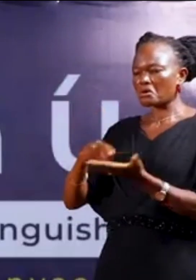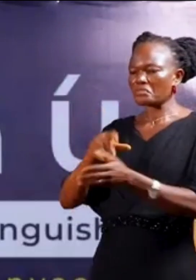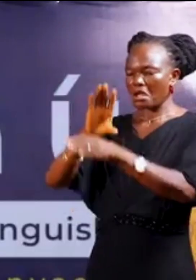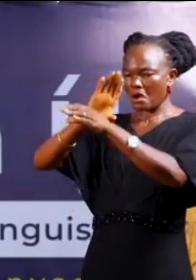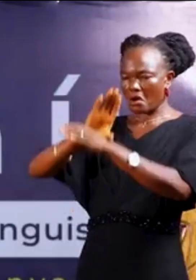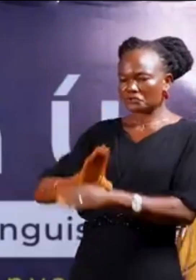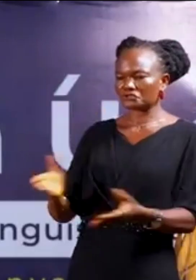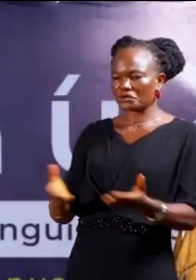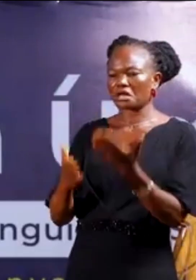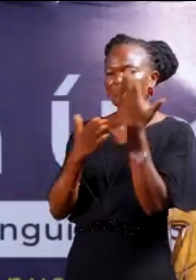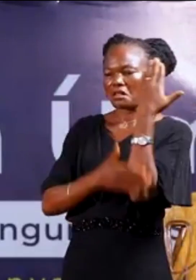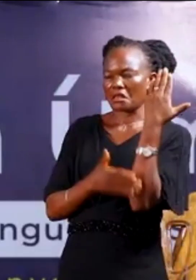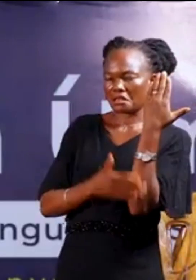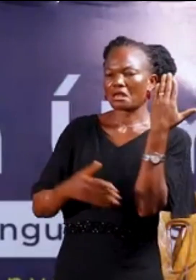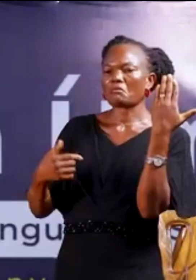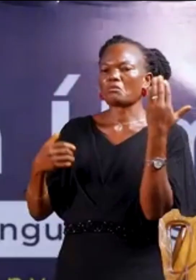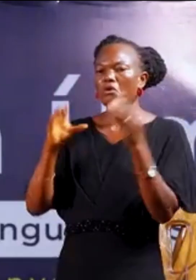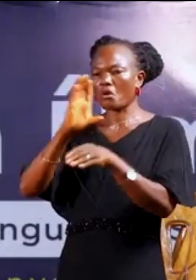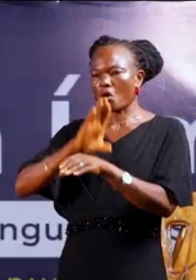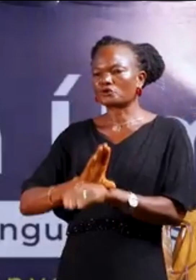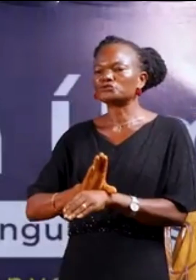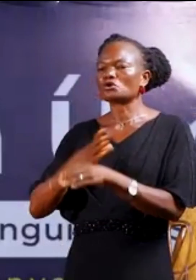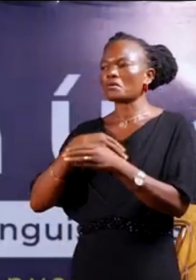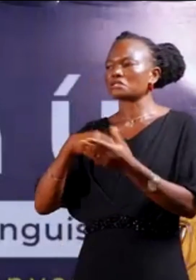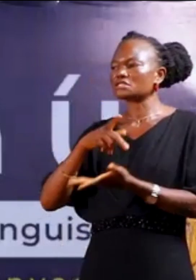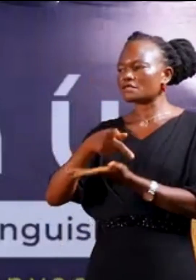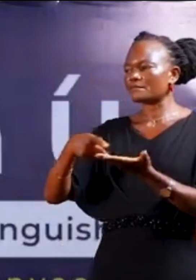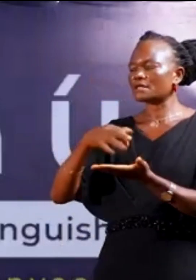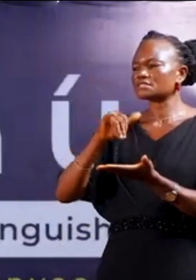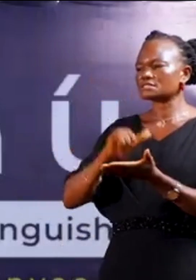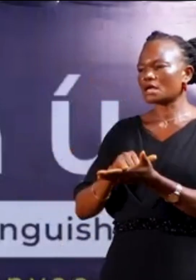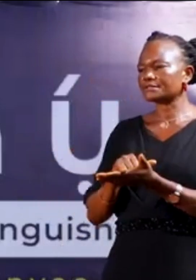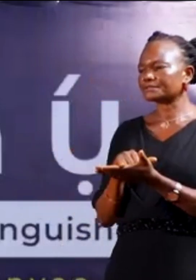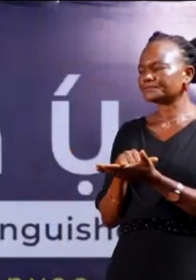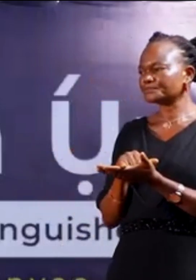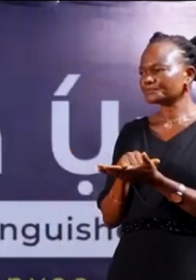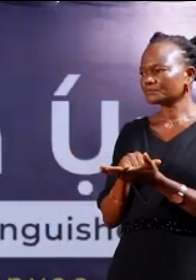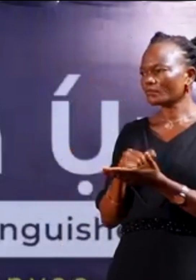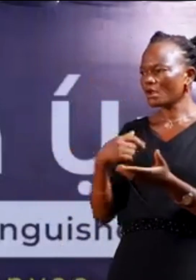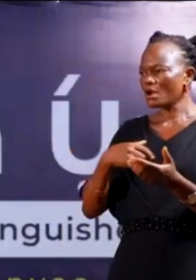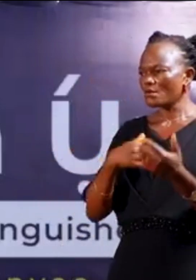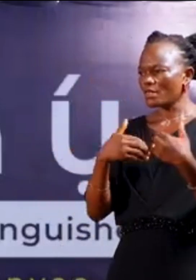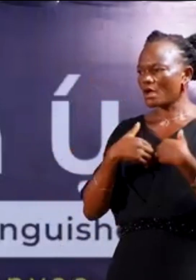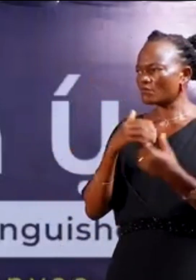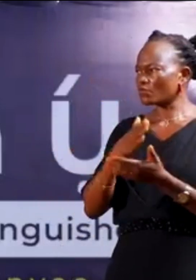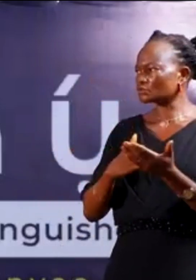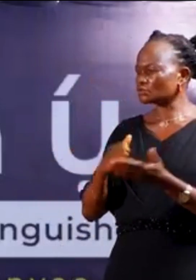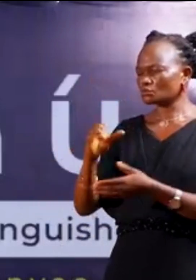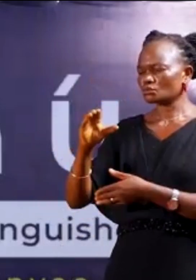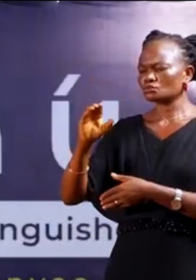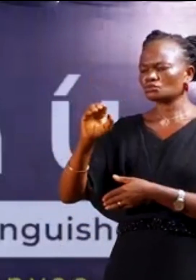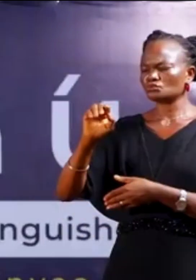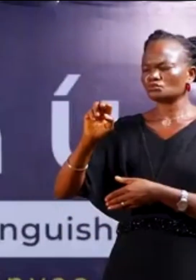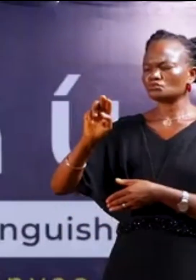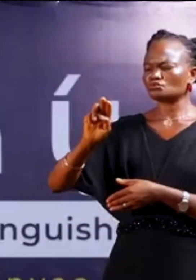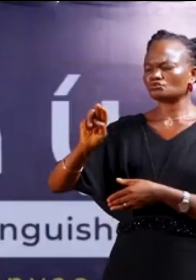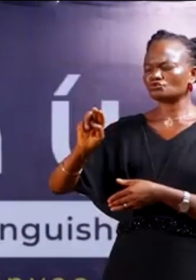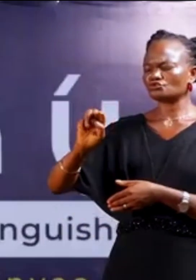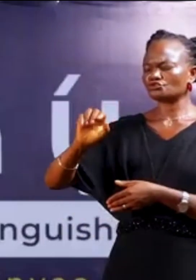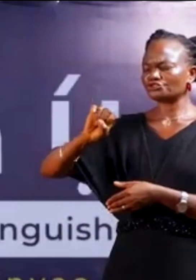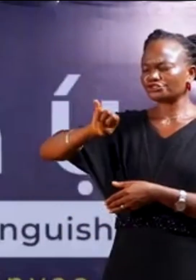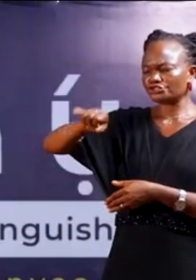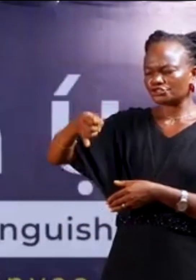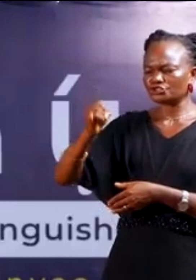we have Ayajoko, right? But in places like Cuba, they have what they call Jonkonu, which is